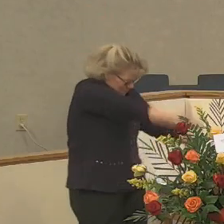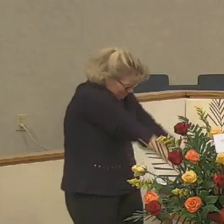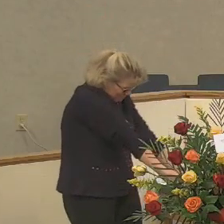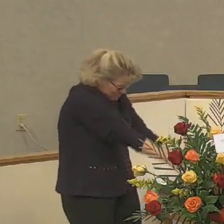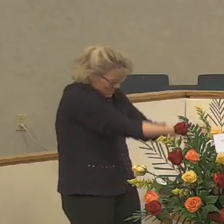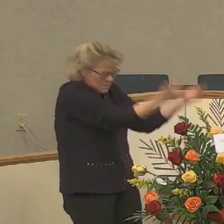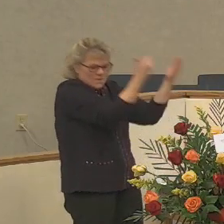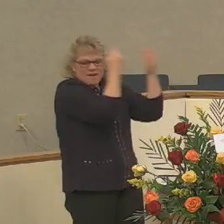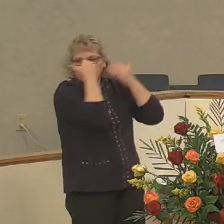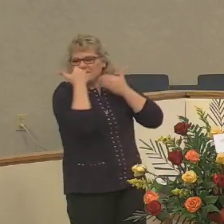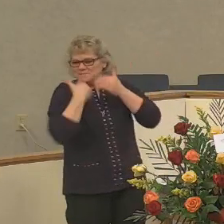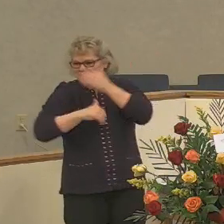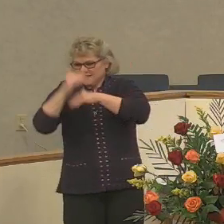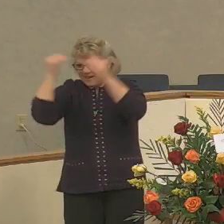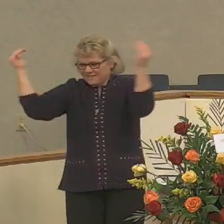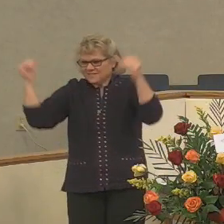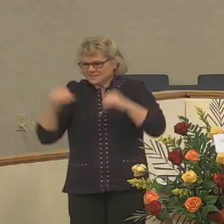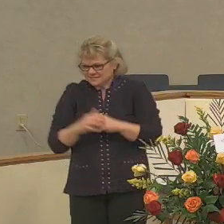into heaven.